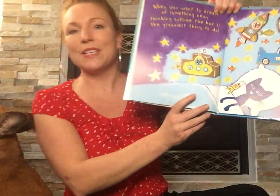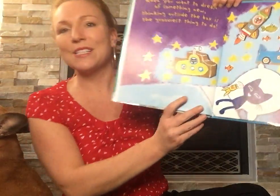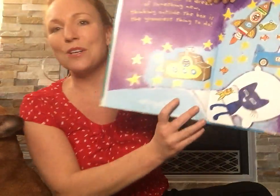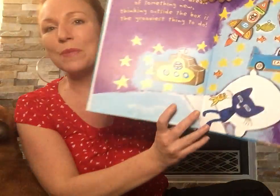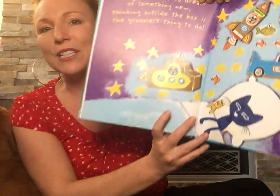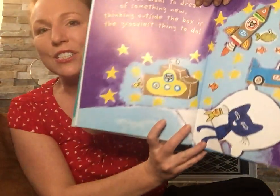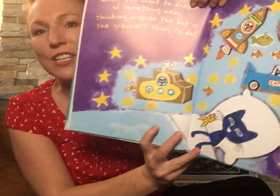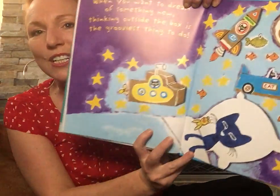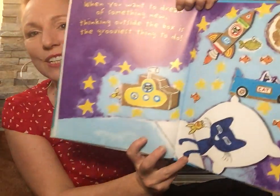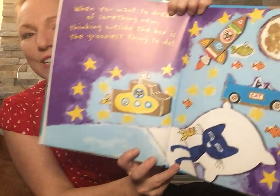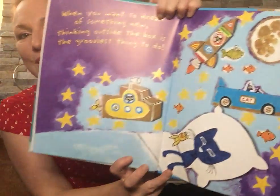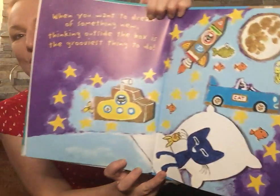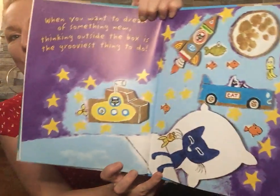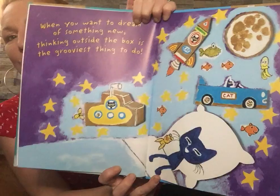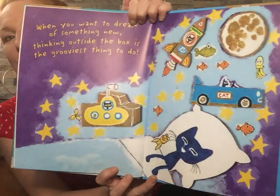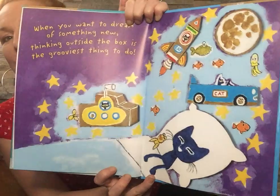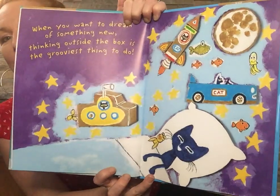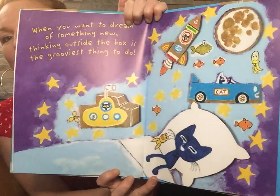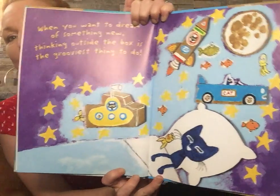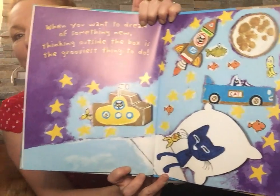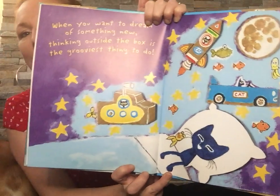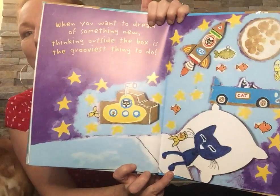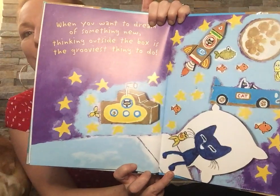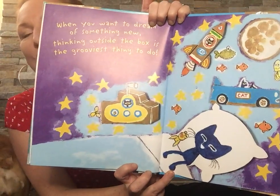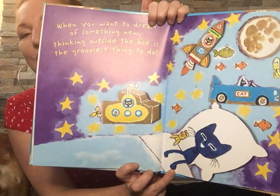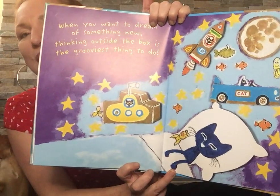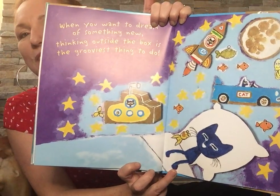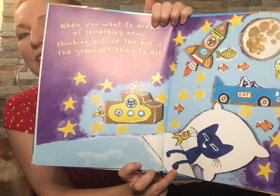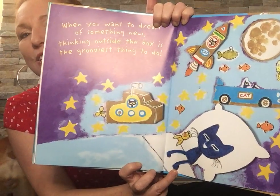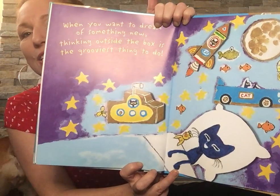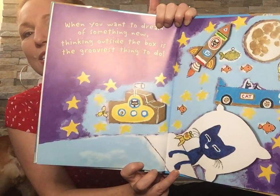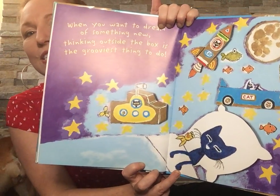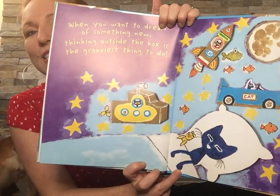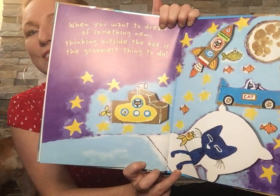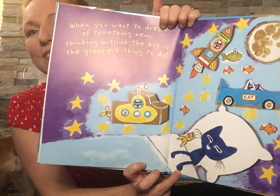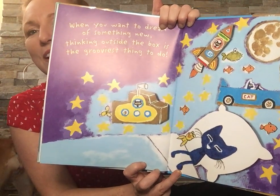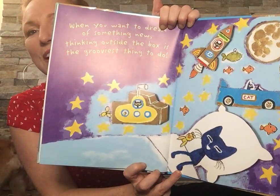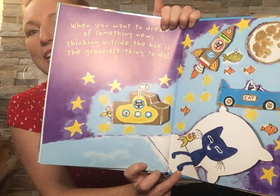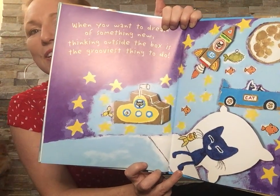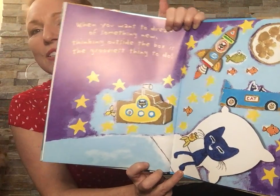There's our picture. There's all his different imagination adventures. Very cute.